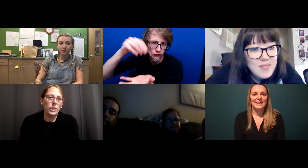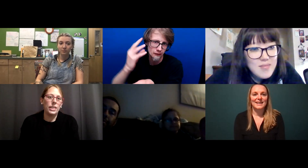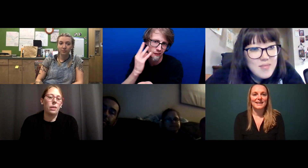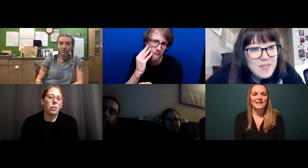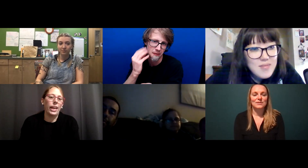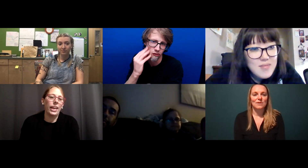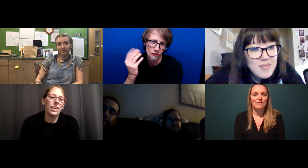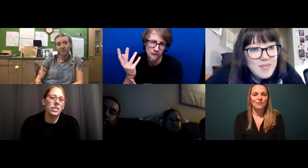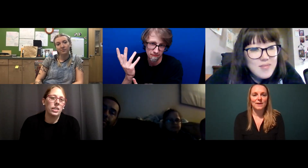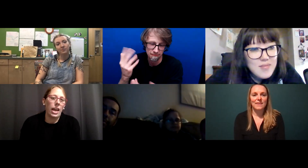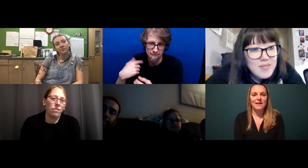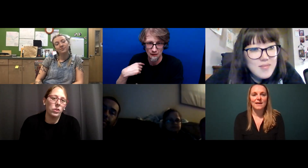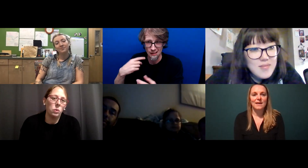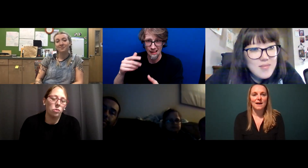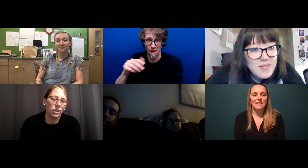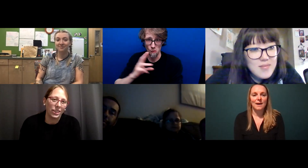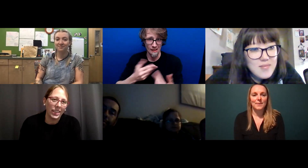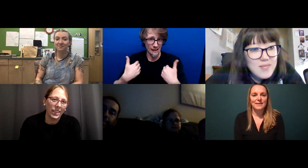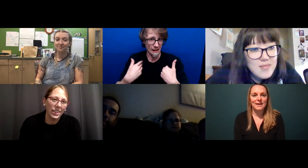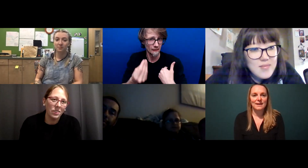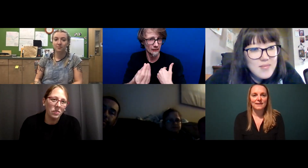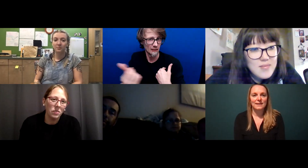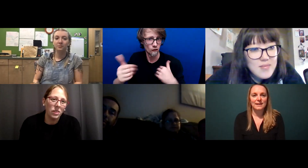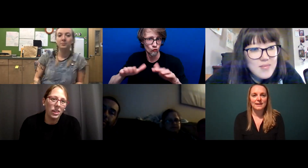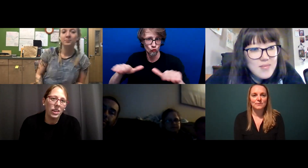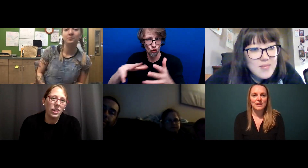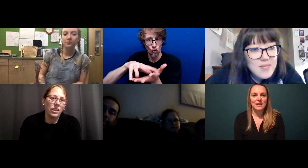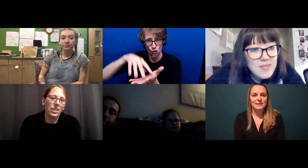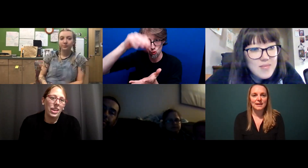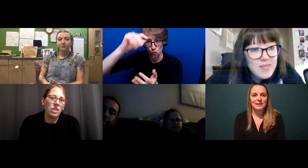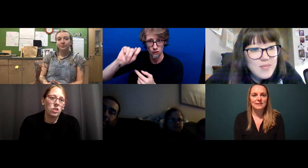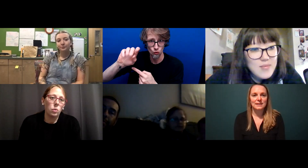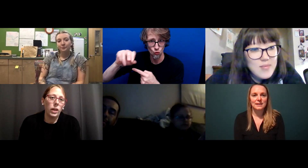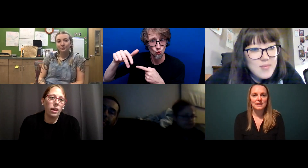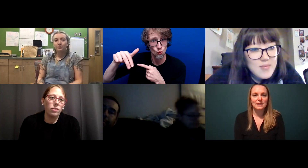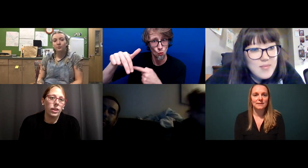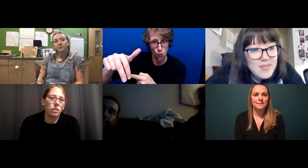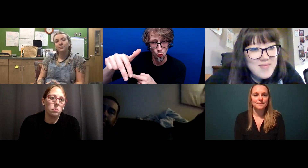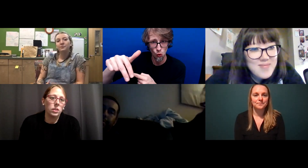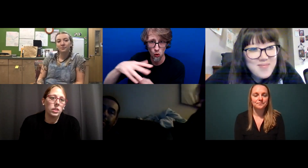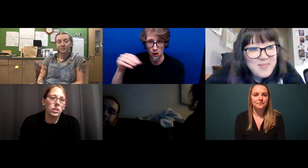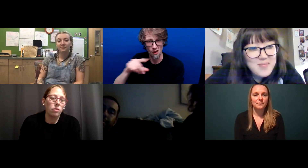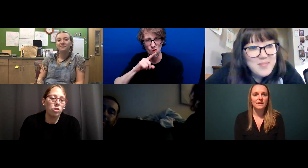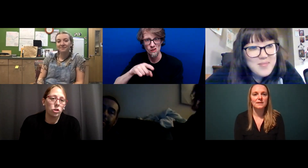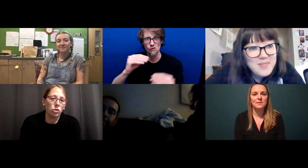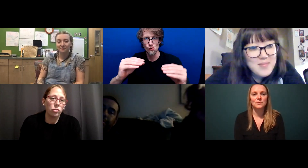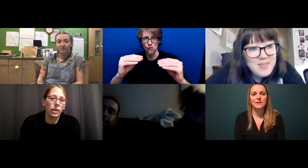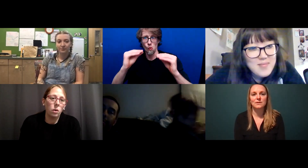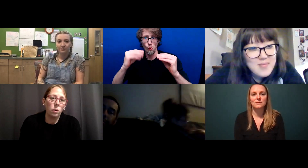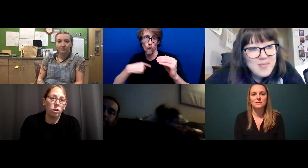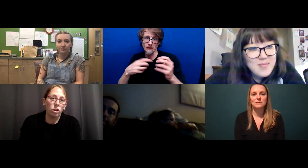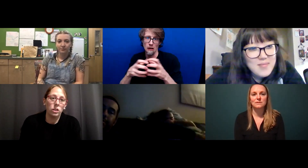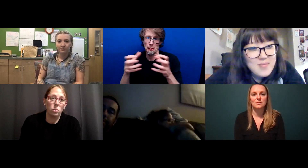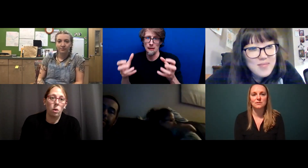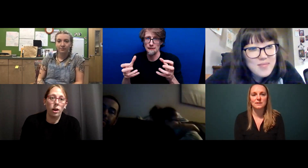We see that play is an avenue for learning. And so we have several children right now